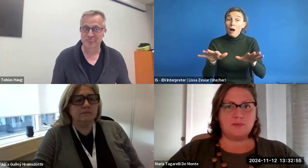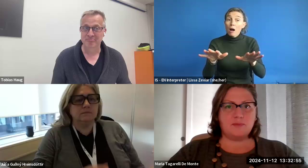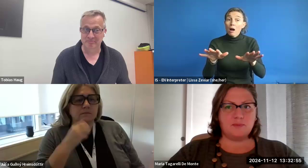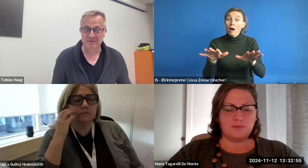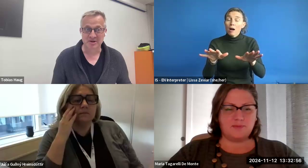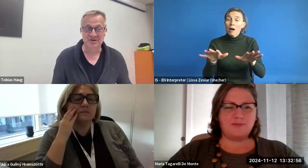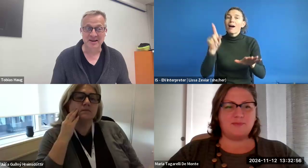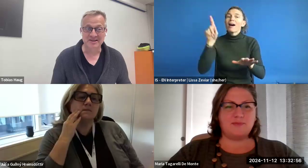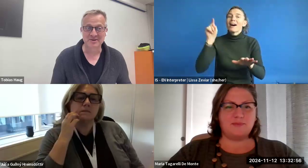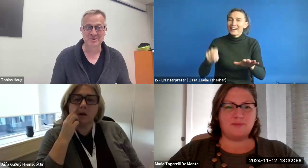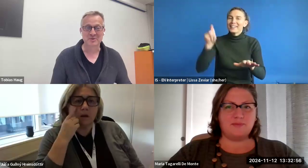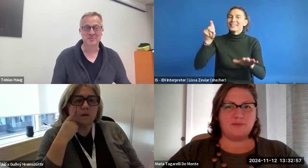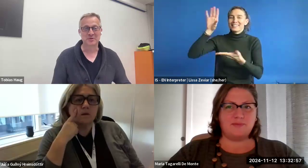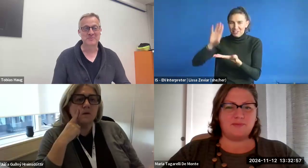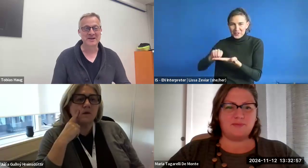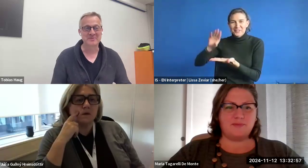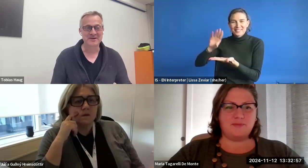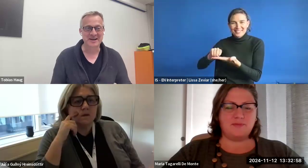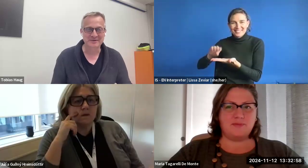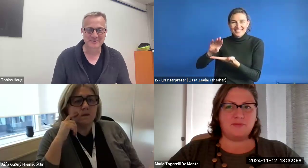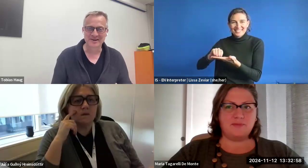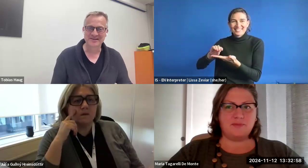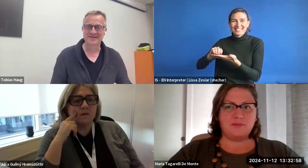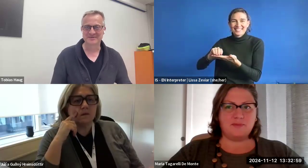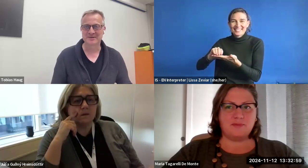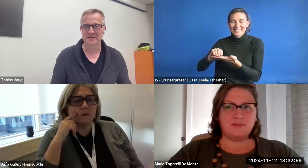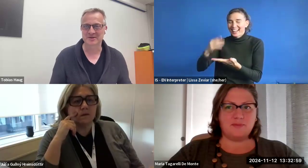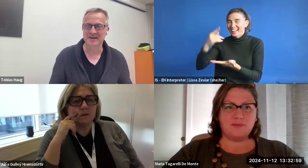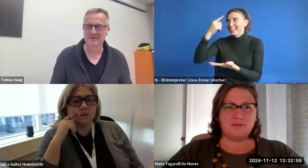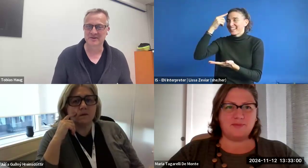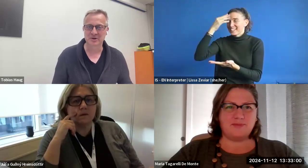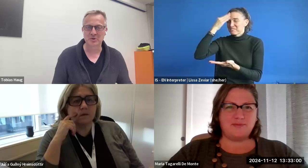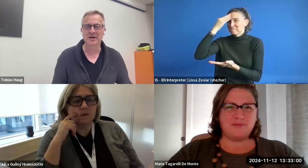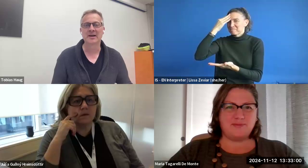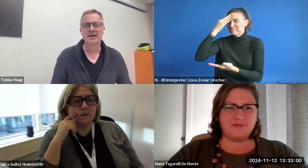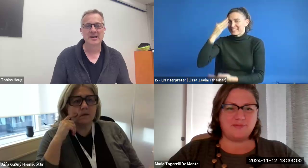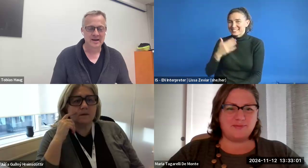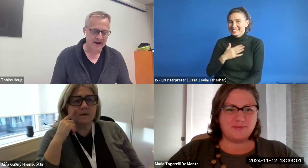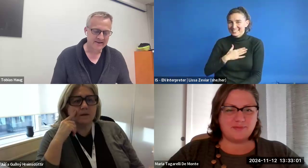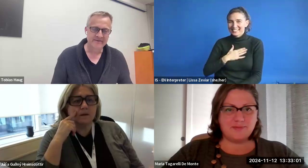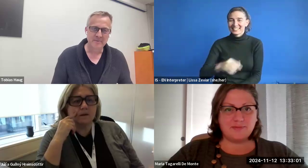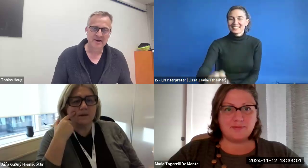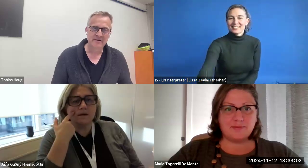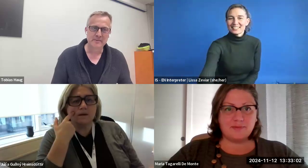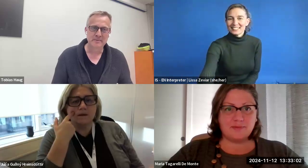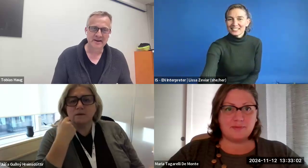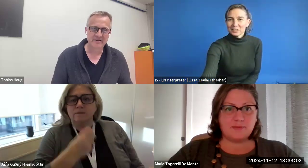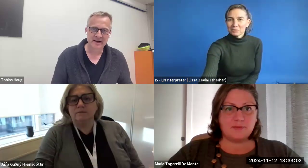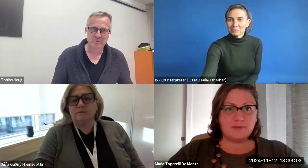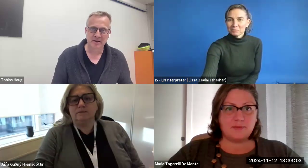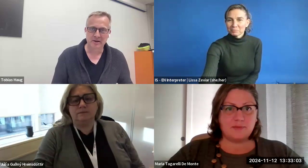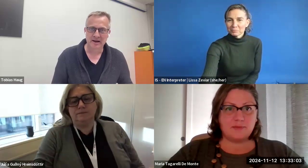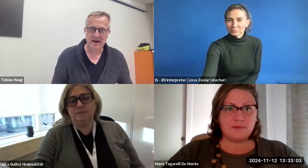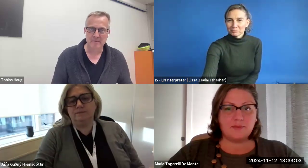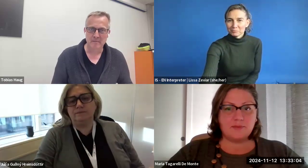recorded. Just started it, so reminded myself to get started with the recording. And the webinar will be